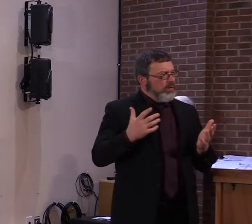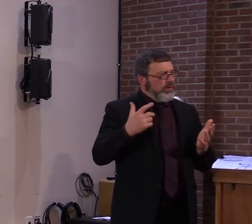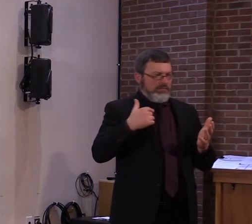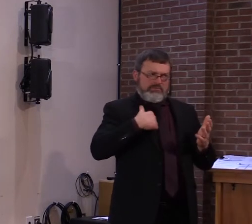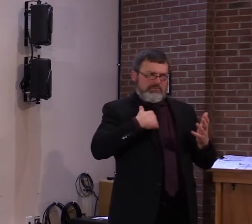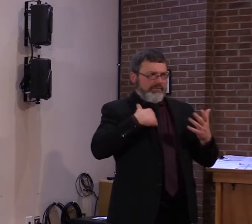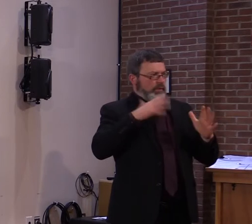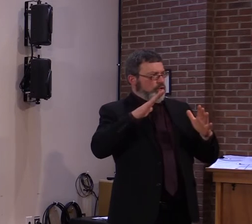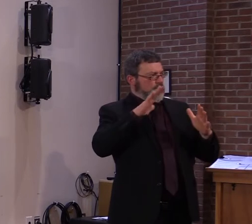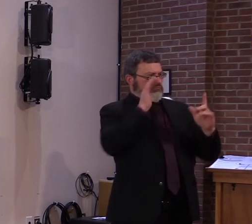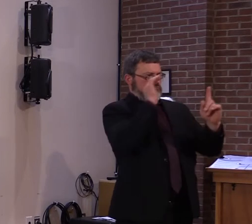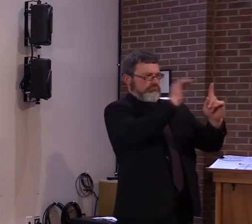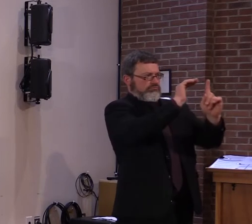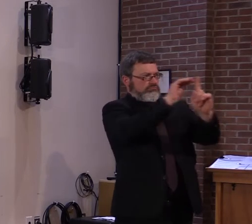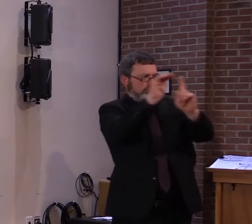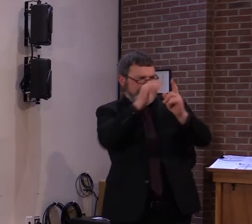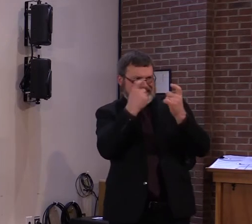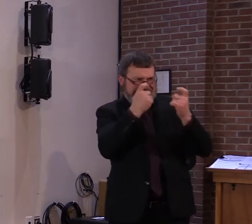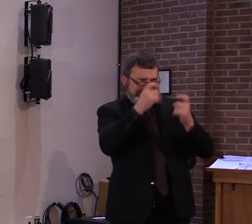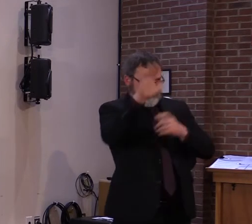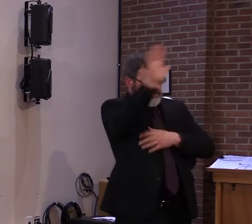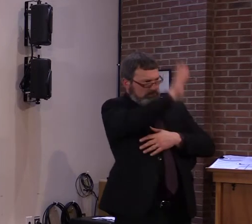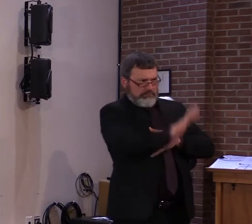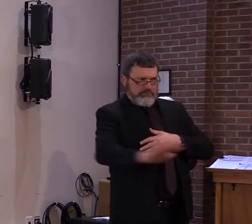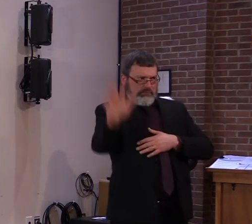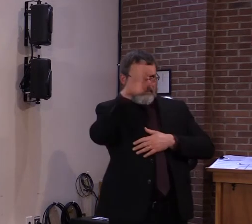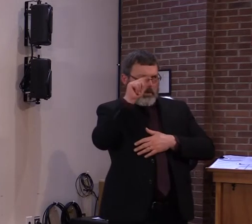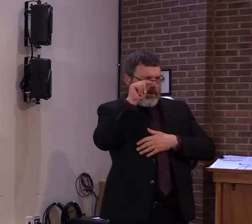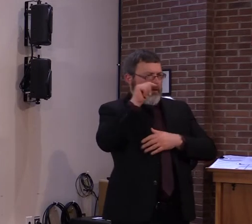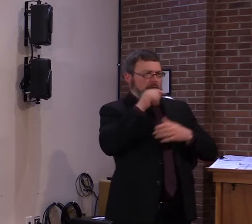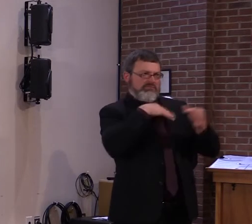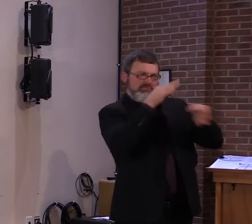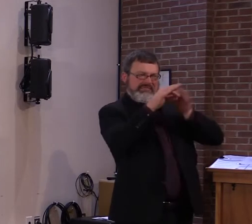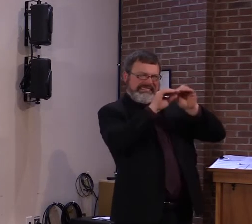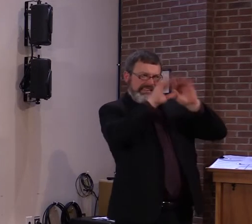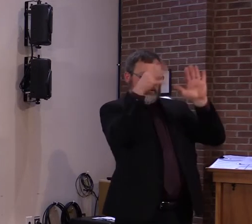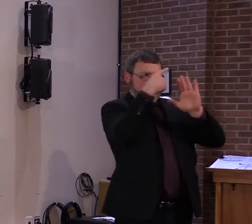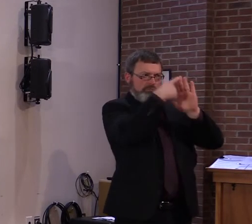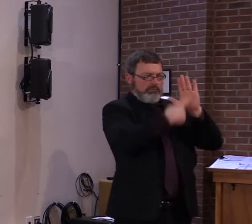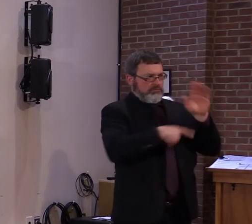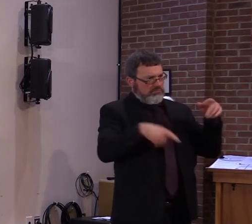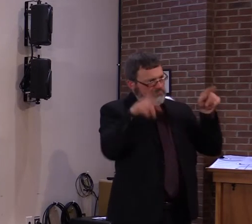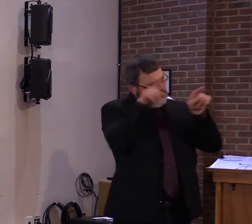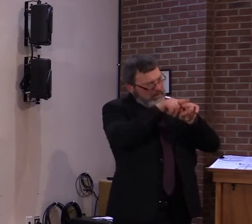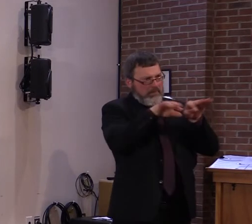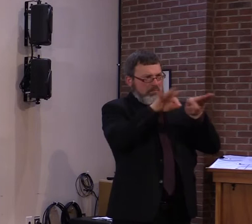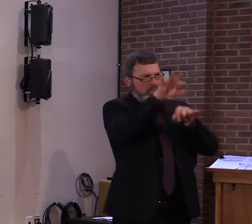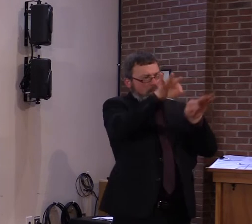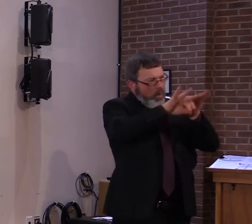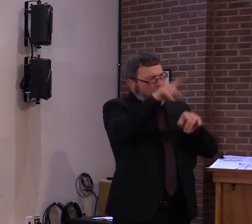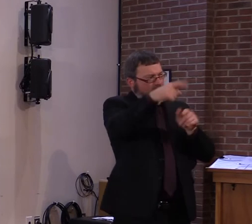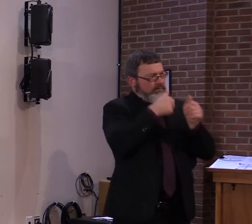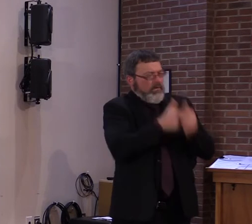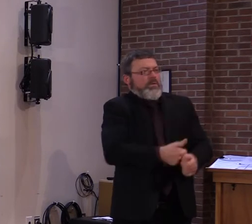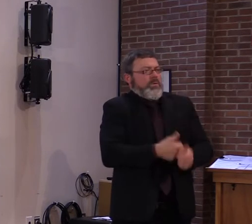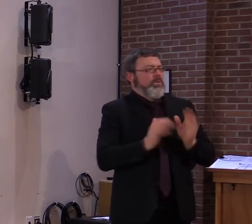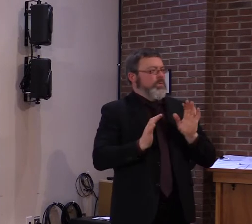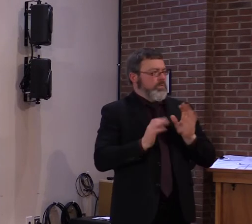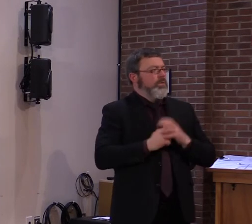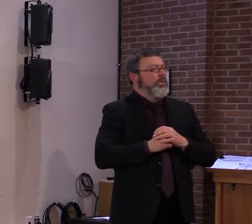also supported by our tourism and marketing team. So we're really hopeful that they can provide a safe and